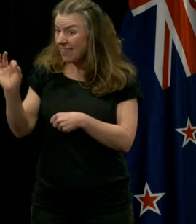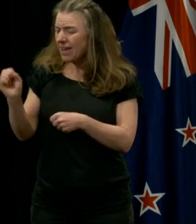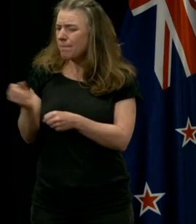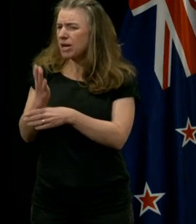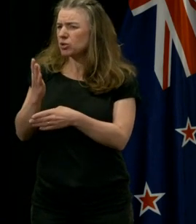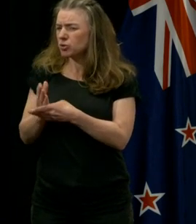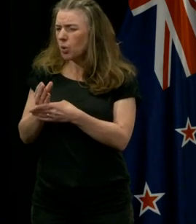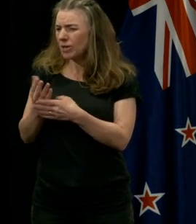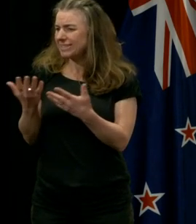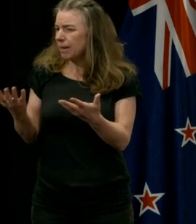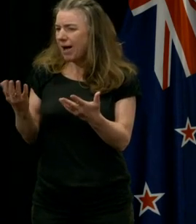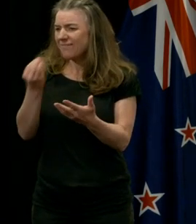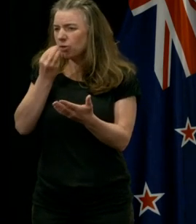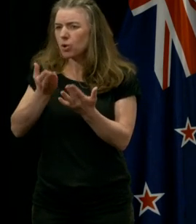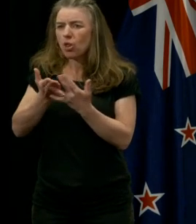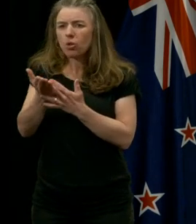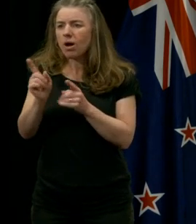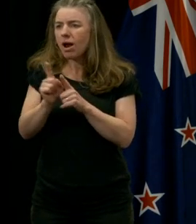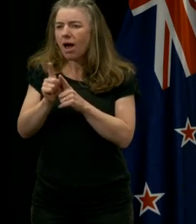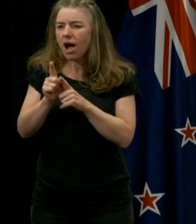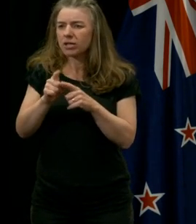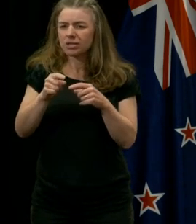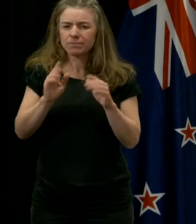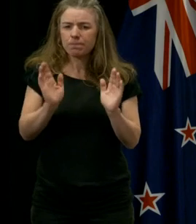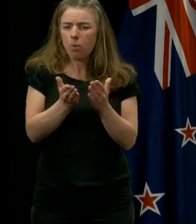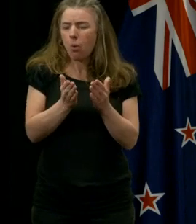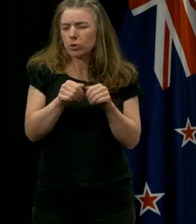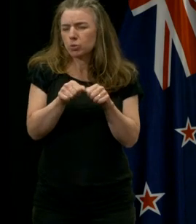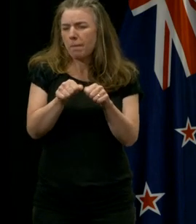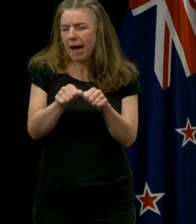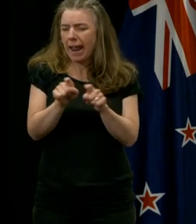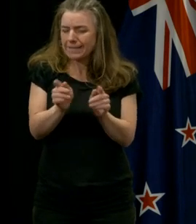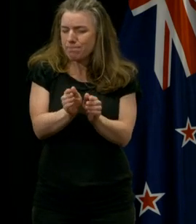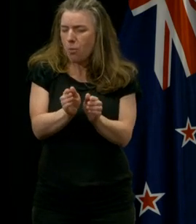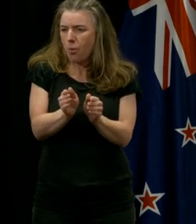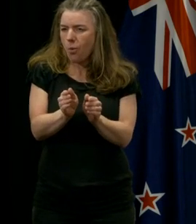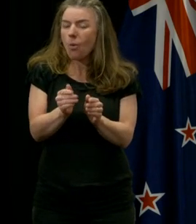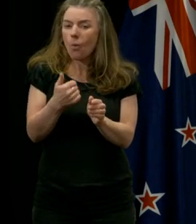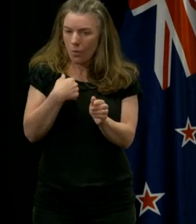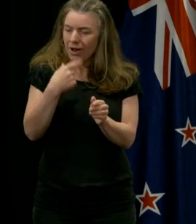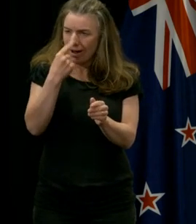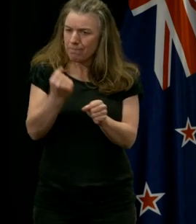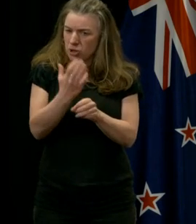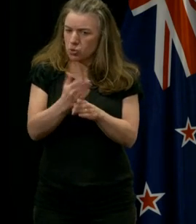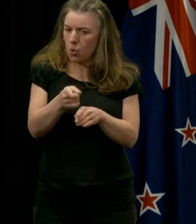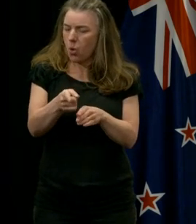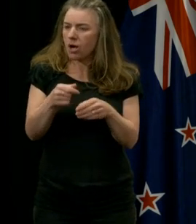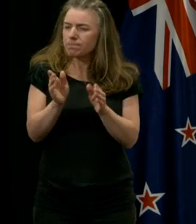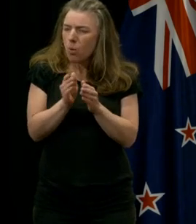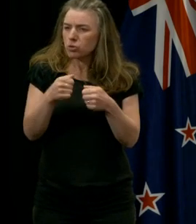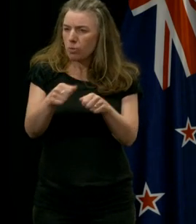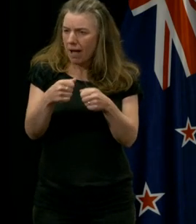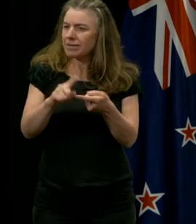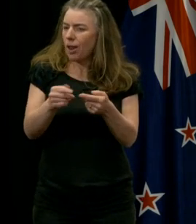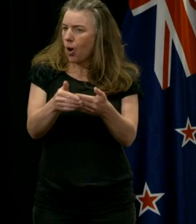there is food provision through a small local superette. We will make sure that there's that level of flexibility. But this will